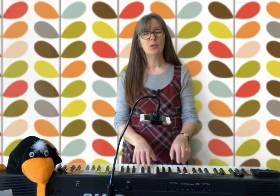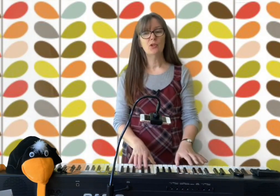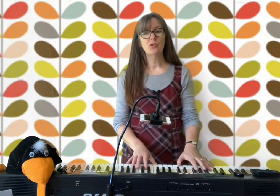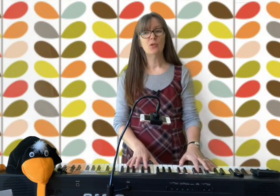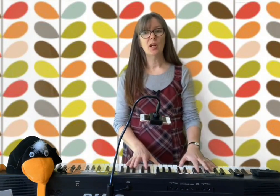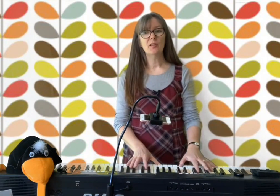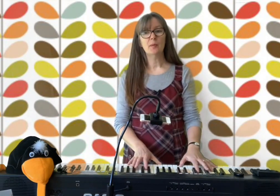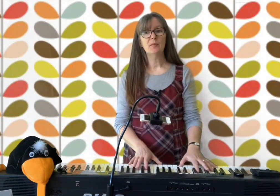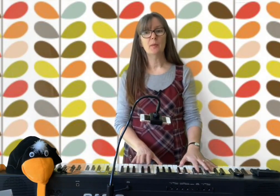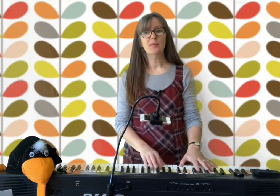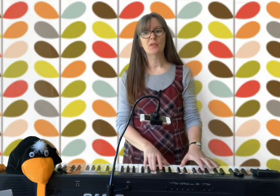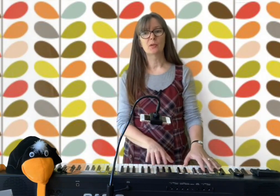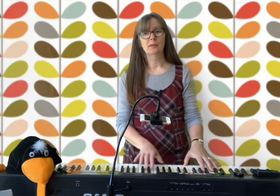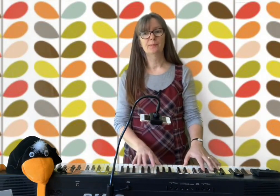Going to do our dum dum song.